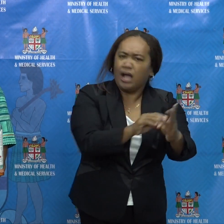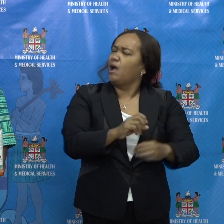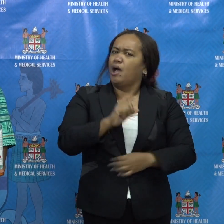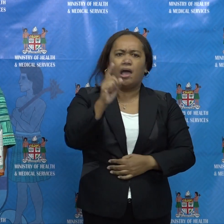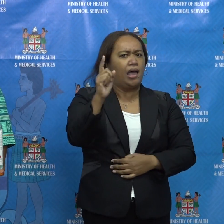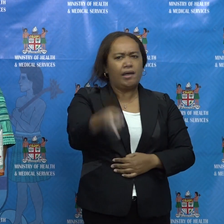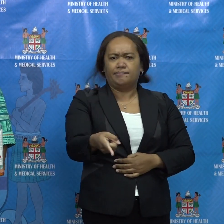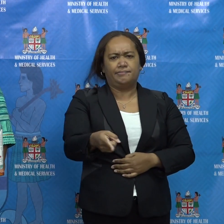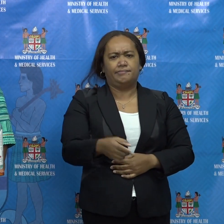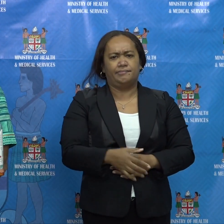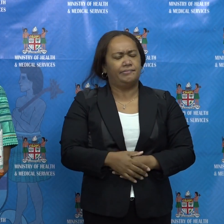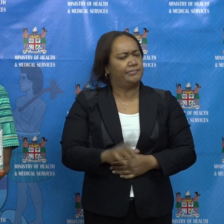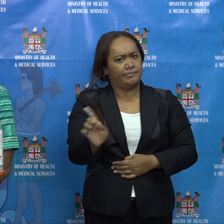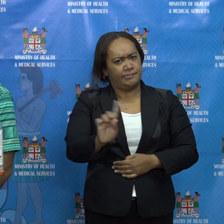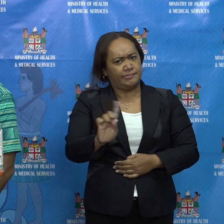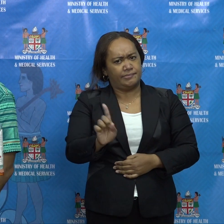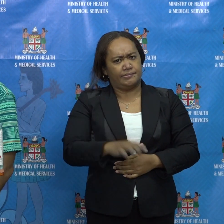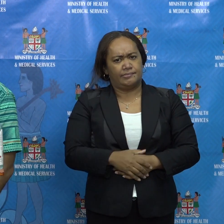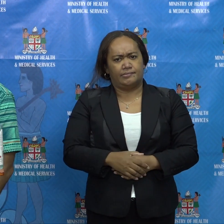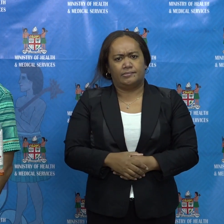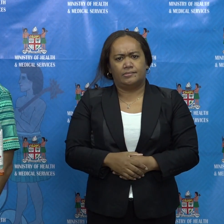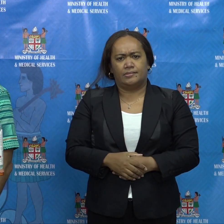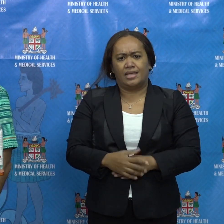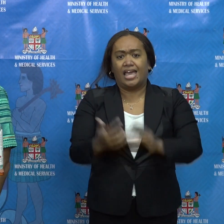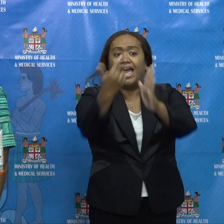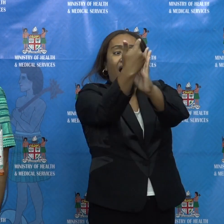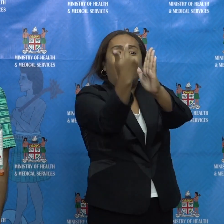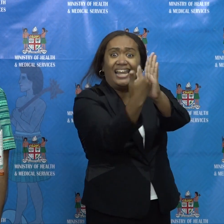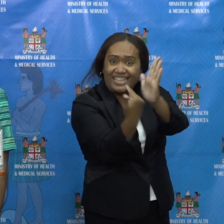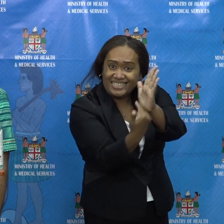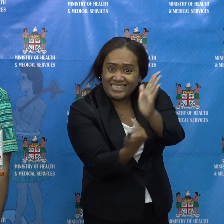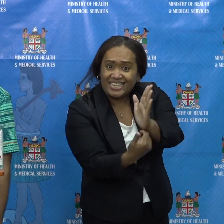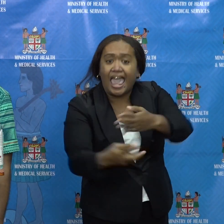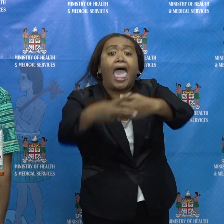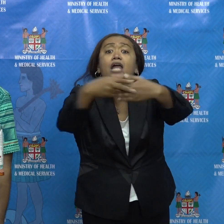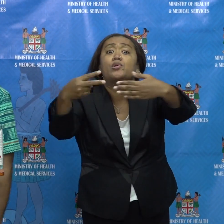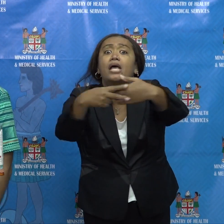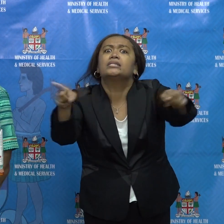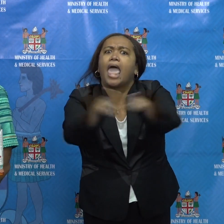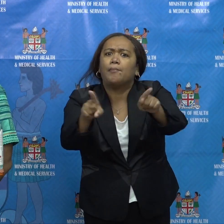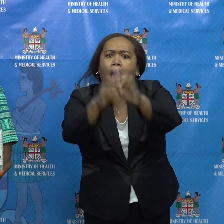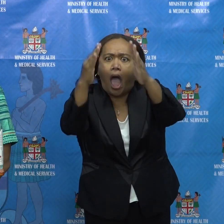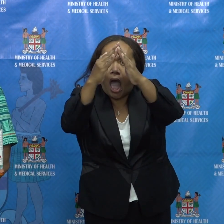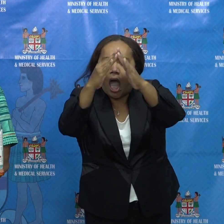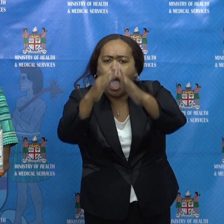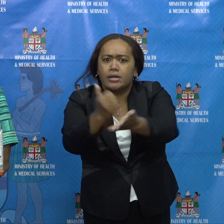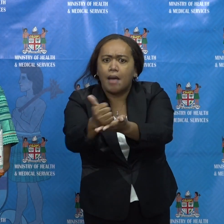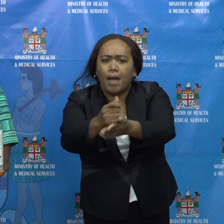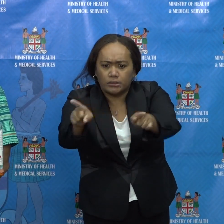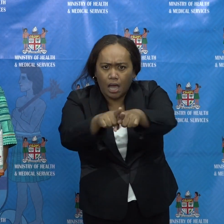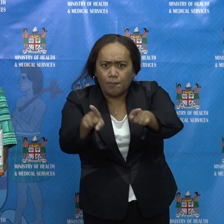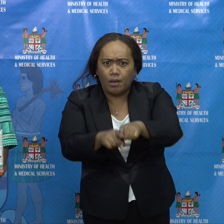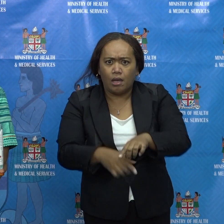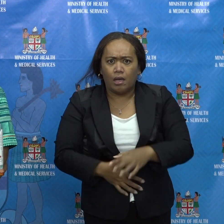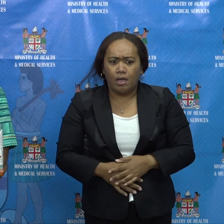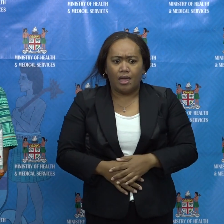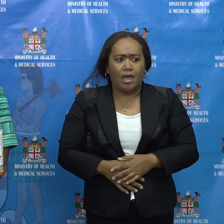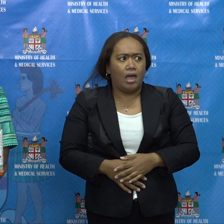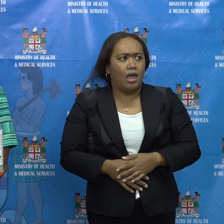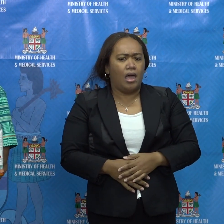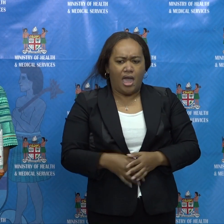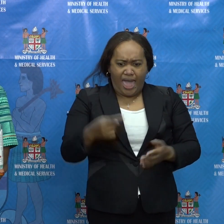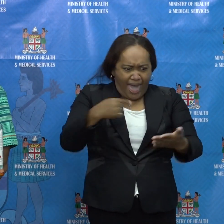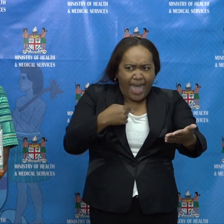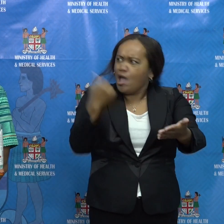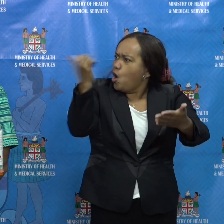And that's slowing us down, because when we go down the list, have some, plenty of times, the people who go to that household, and when they check with the other person, they say, oh, no, we've already been there.